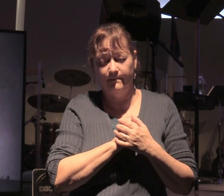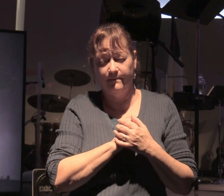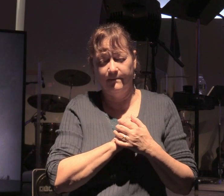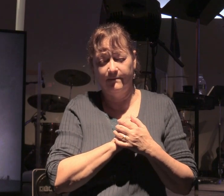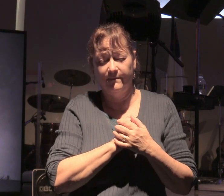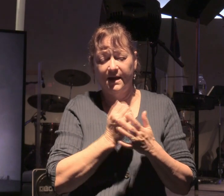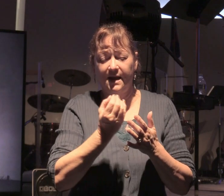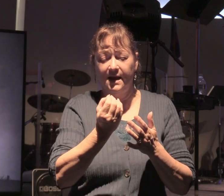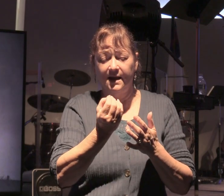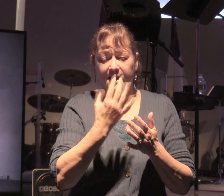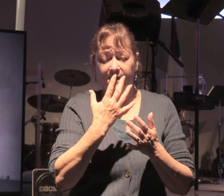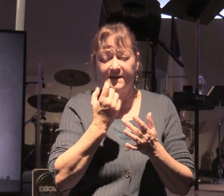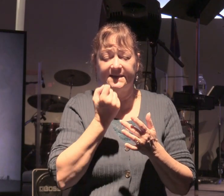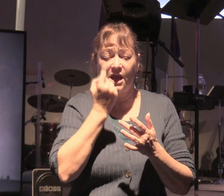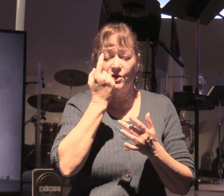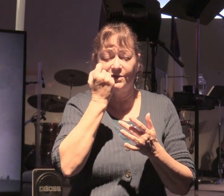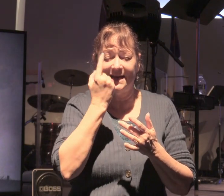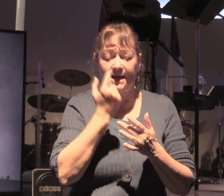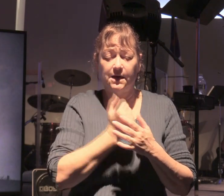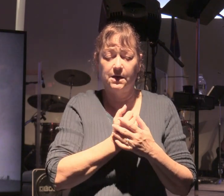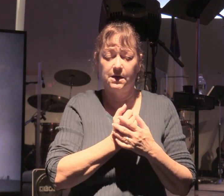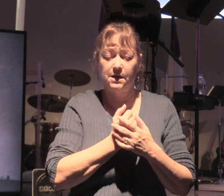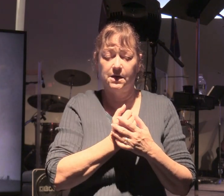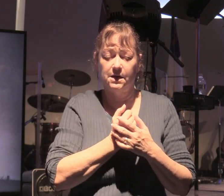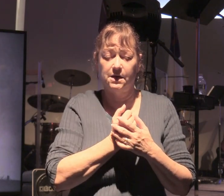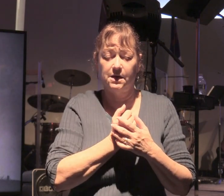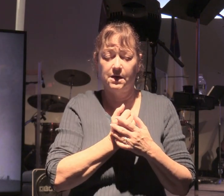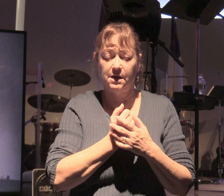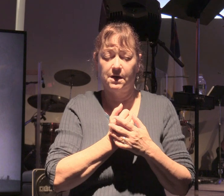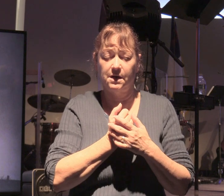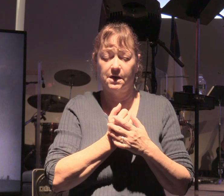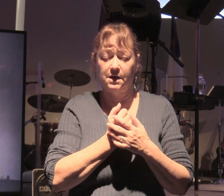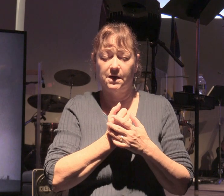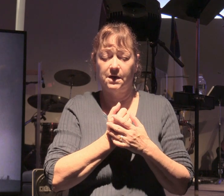Give us understanding.